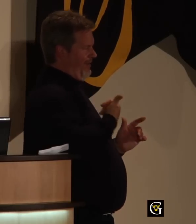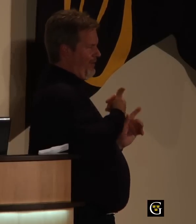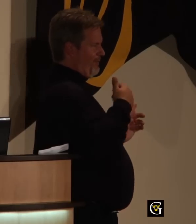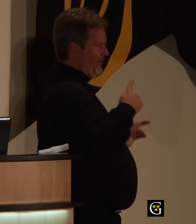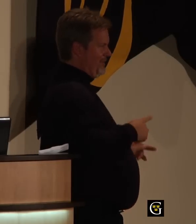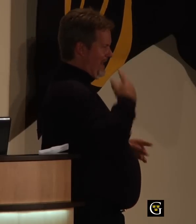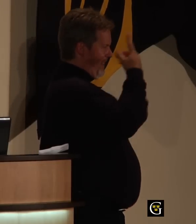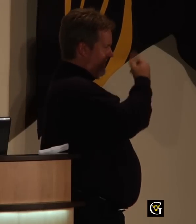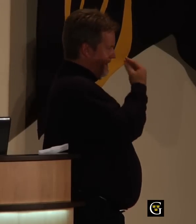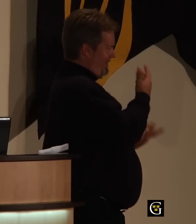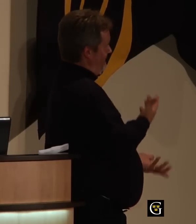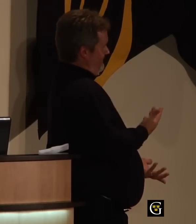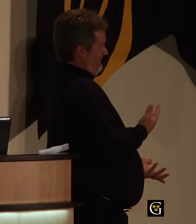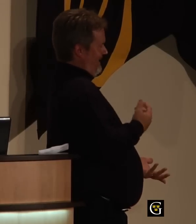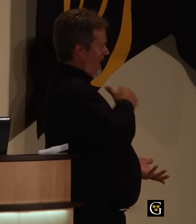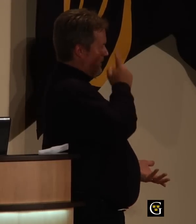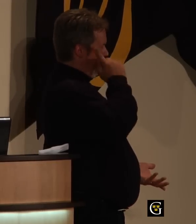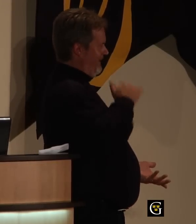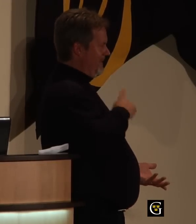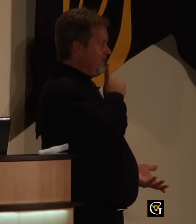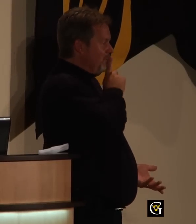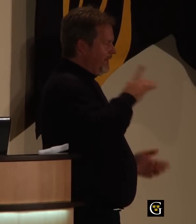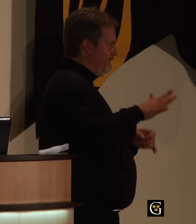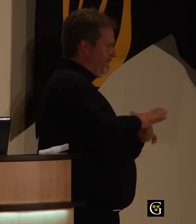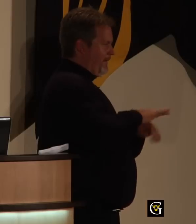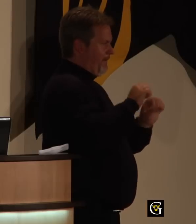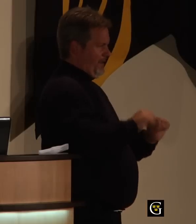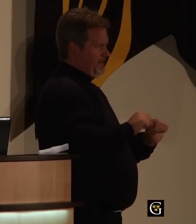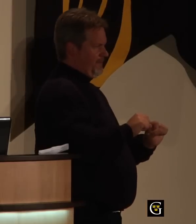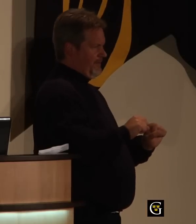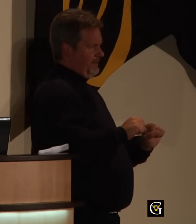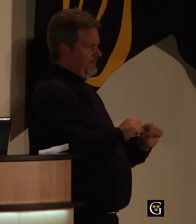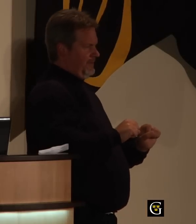that will ever be possible. Because to know that, you really have to be